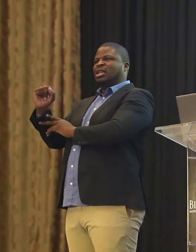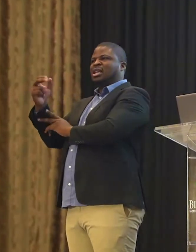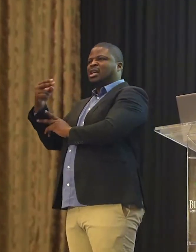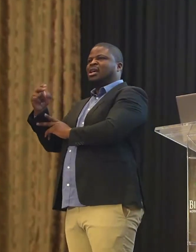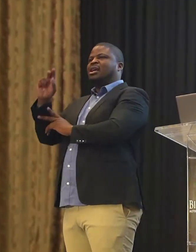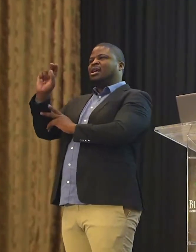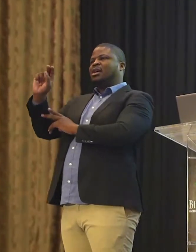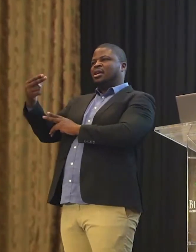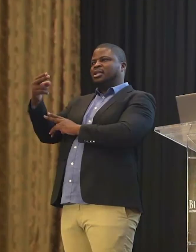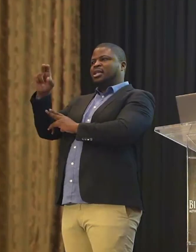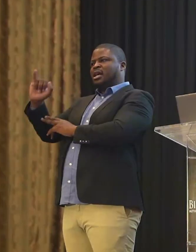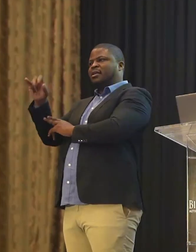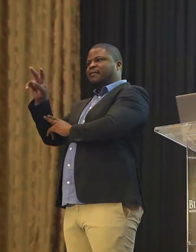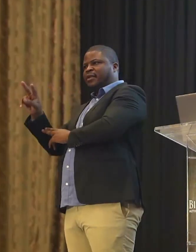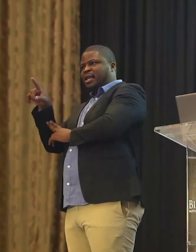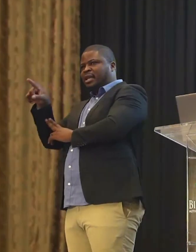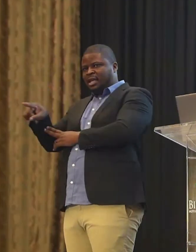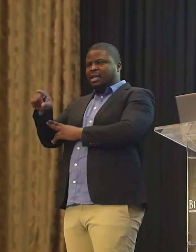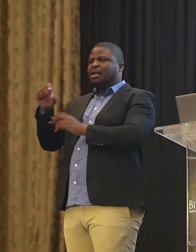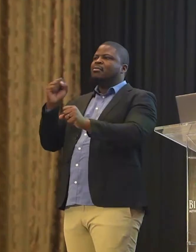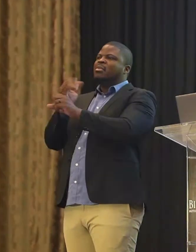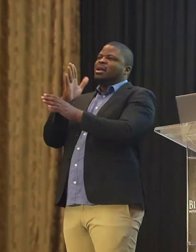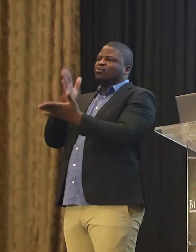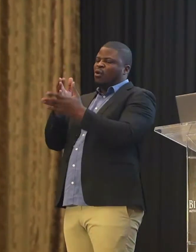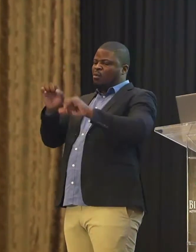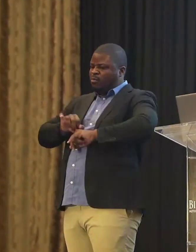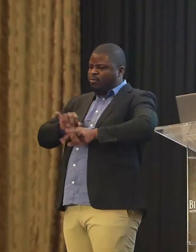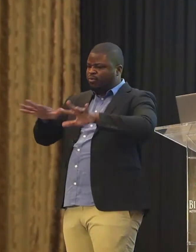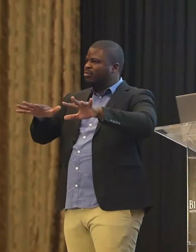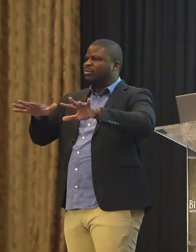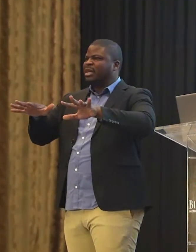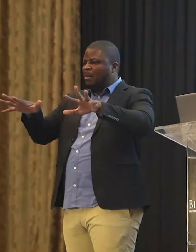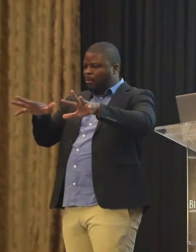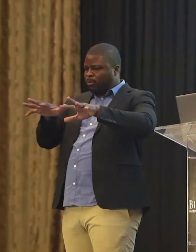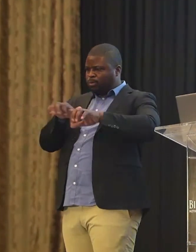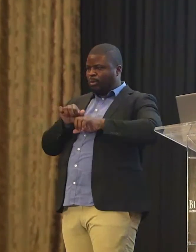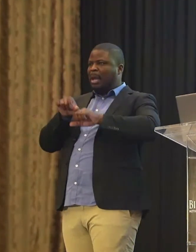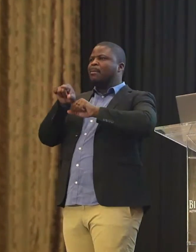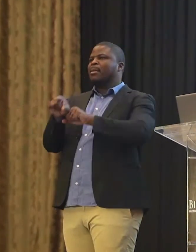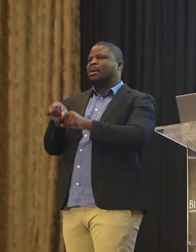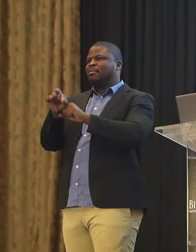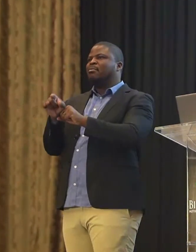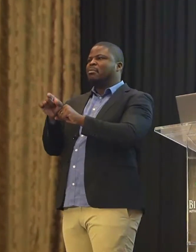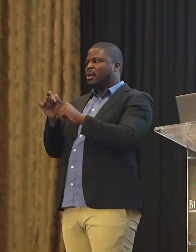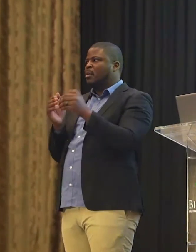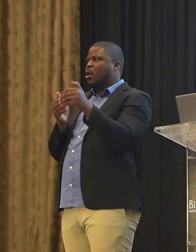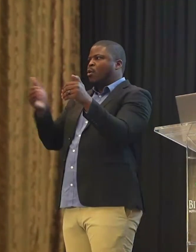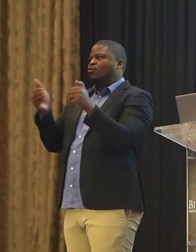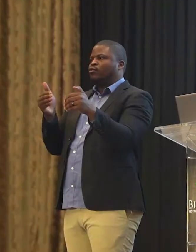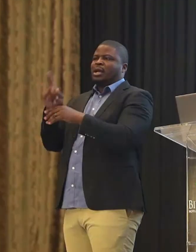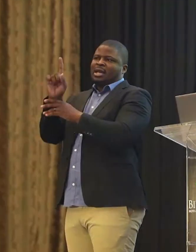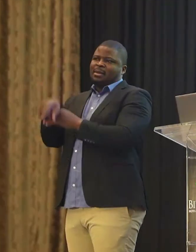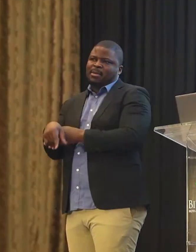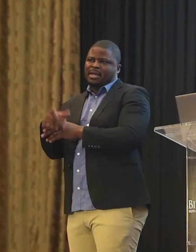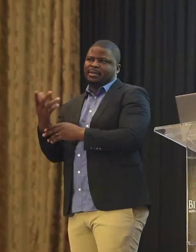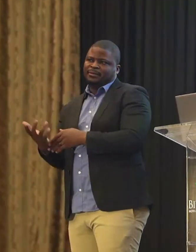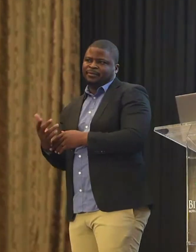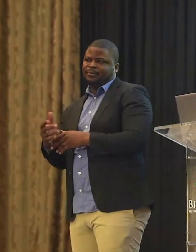got slow HIV transmission in the general population, as well as improving the health outcomes of key and vulnerable populations.